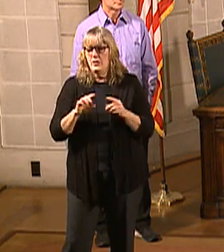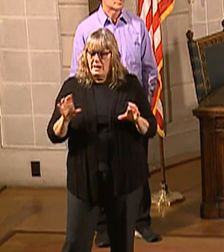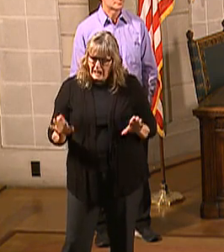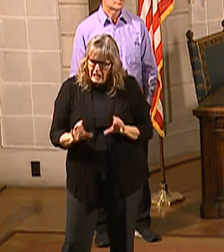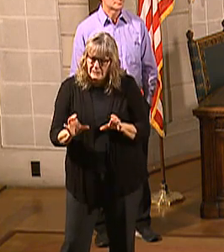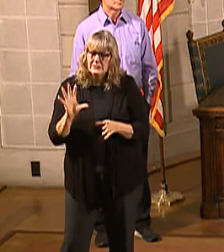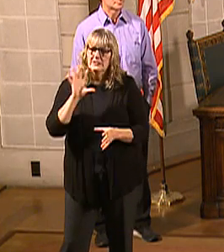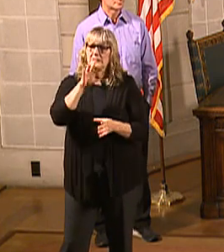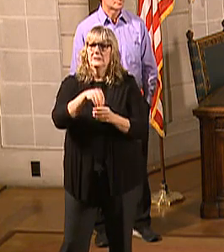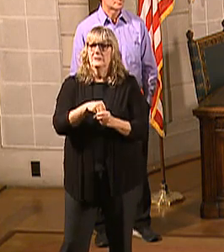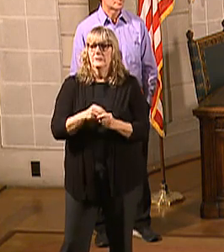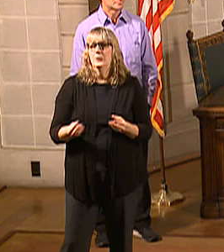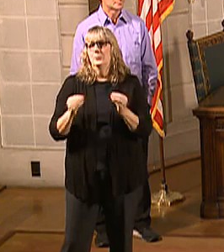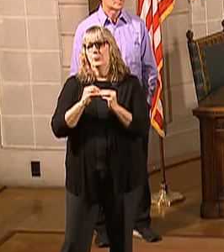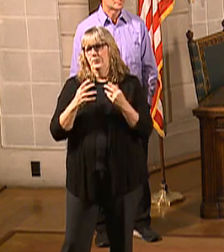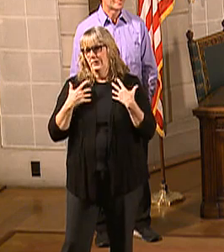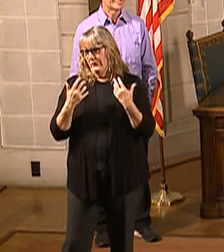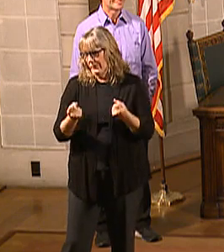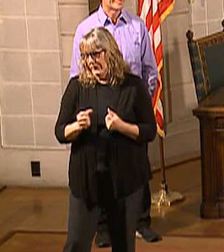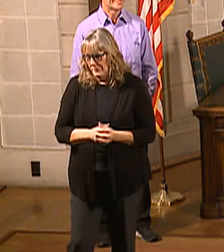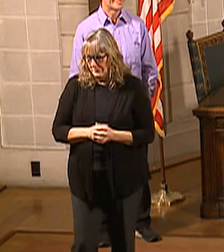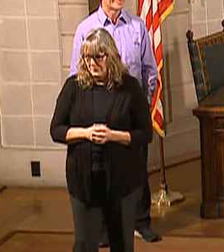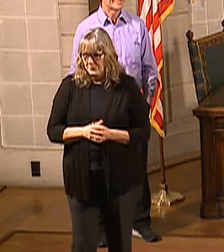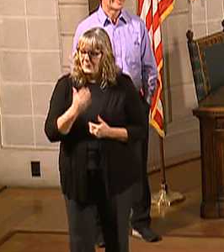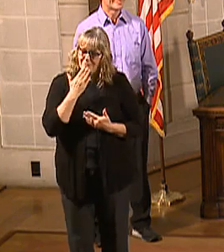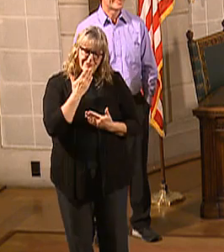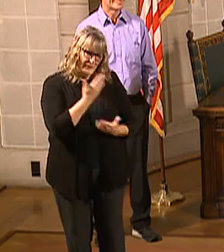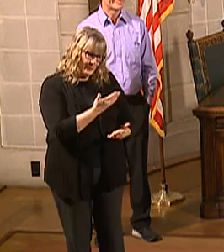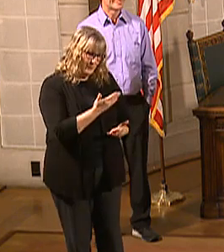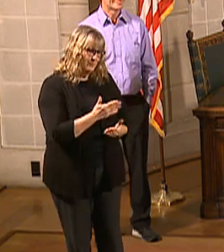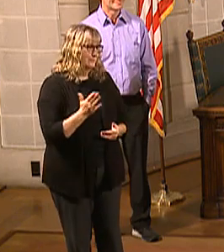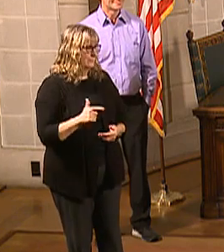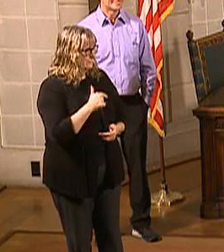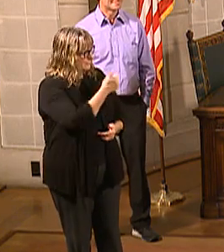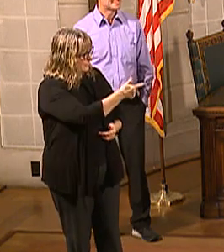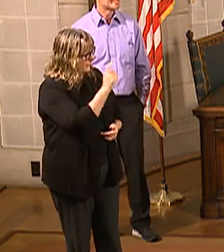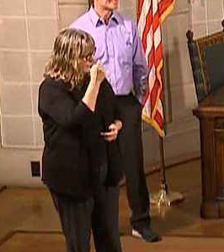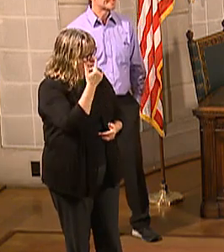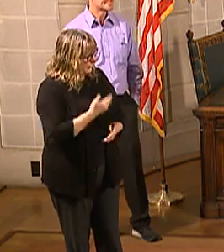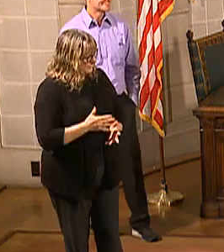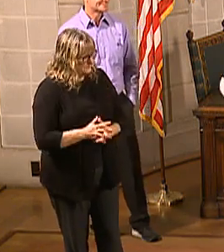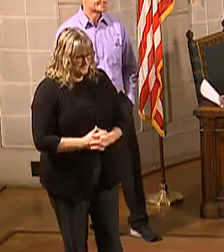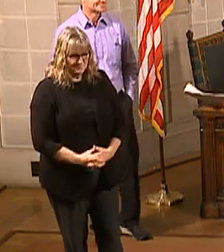active and therefore more healthy. So thank you very much. Back to you, Governor.